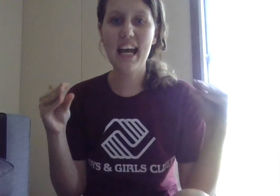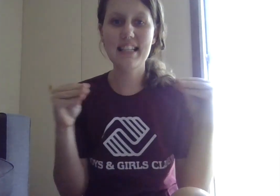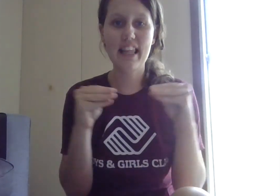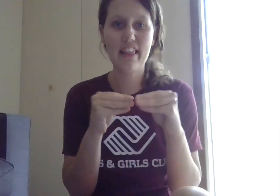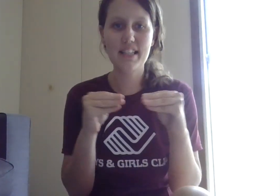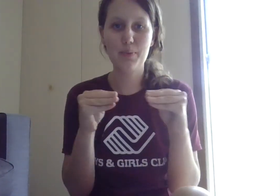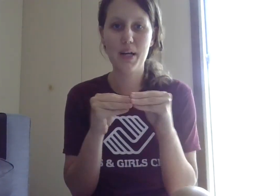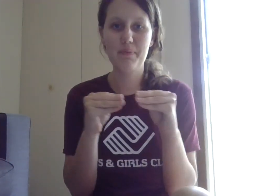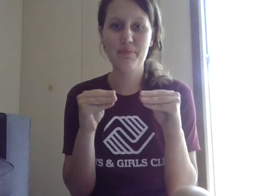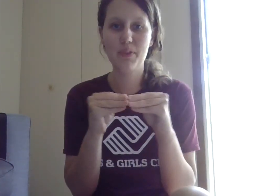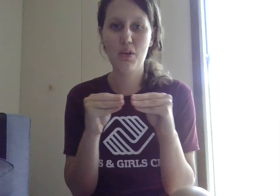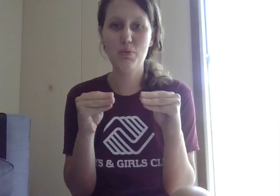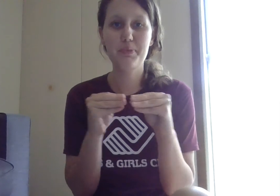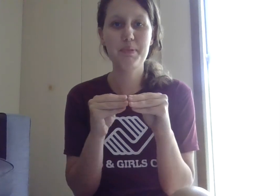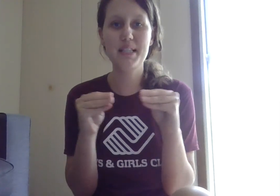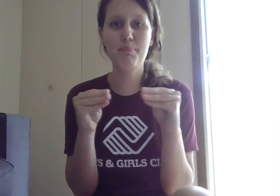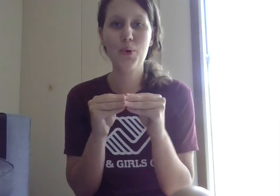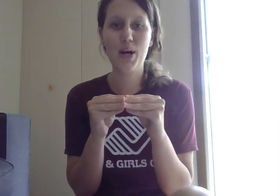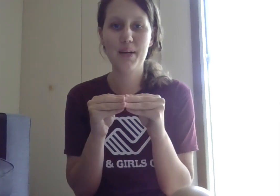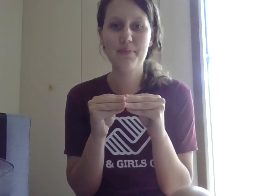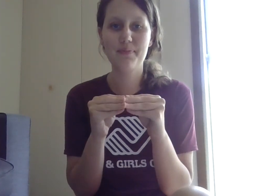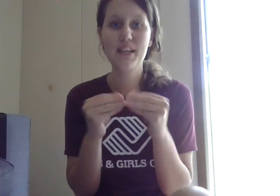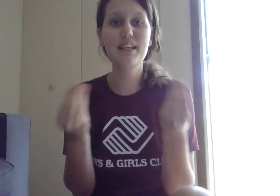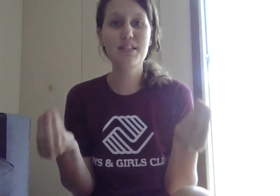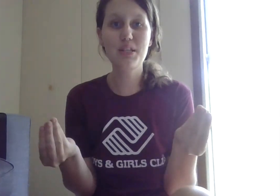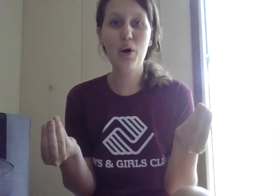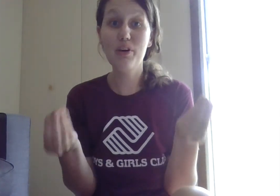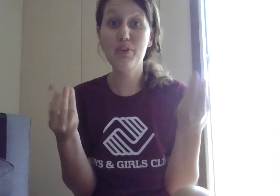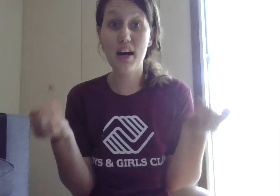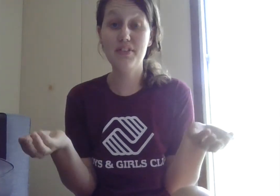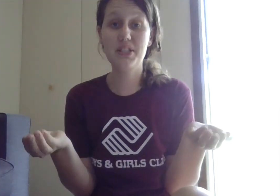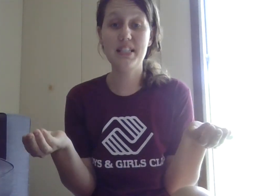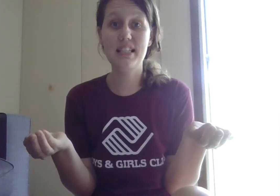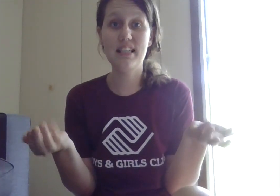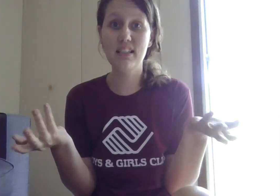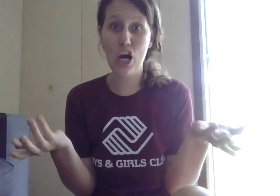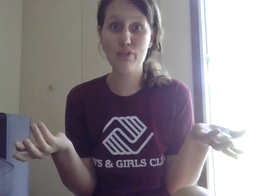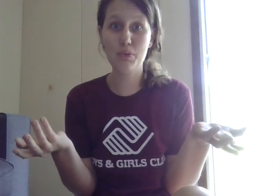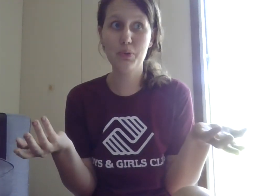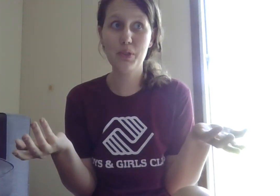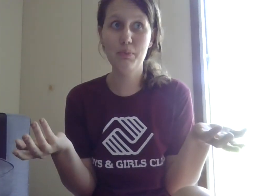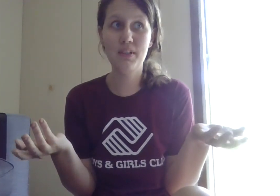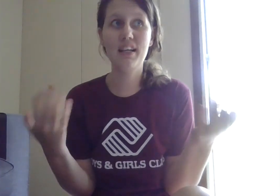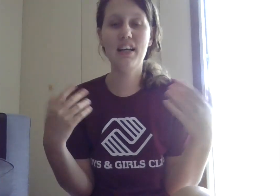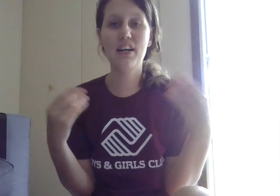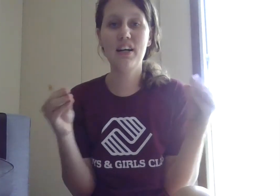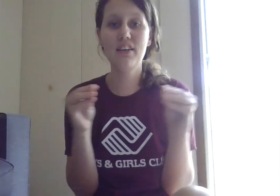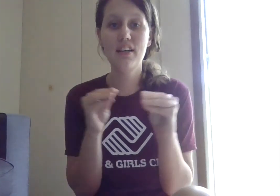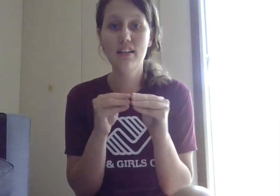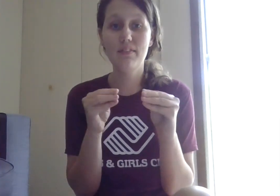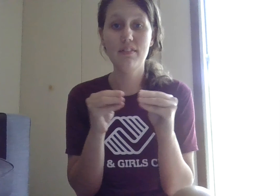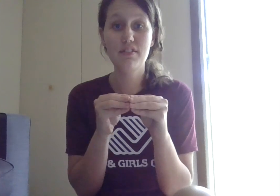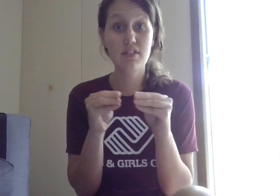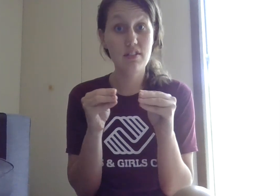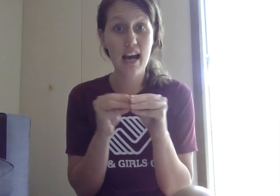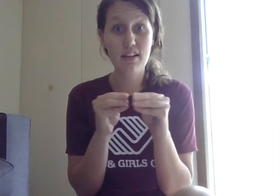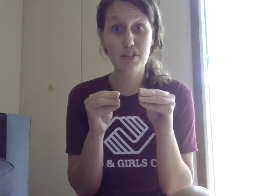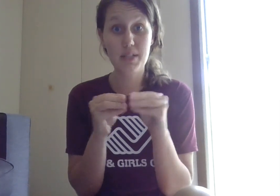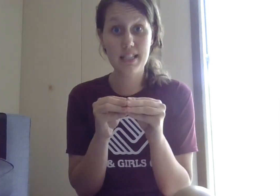is this one, which means more. So if you ever see a nonverbal communicator doing this